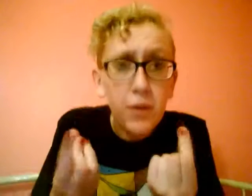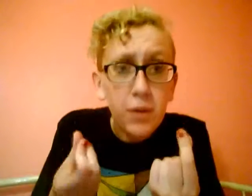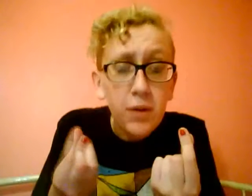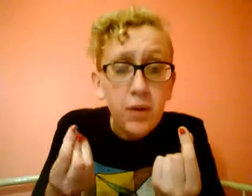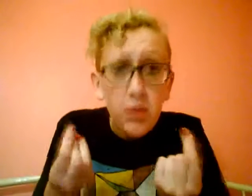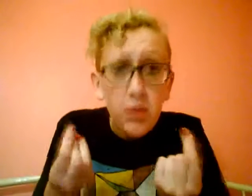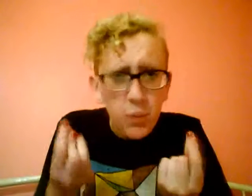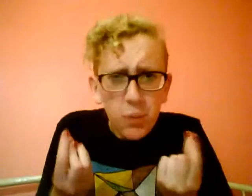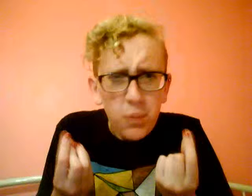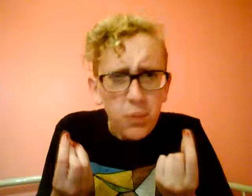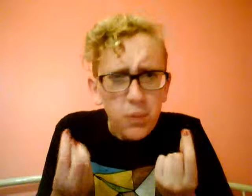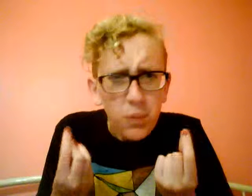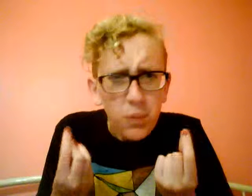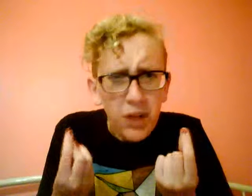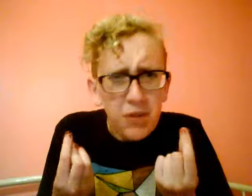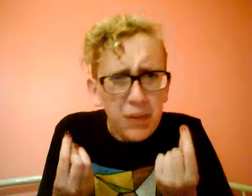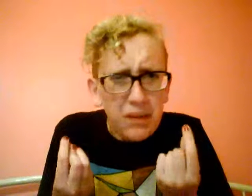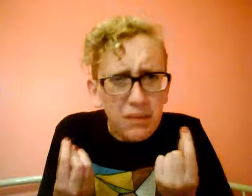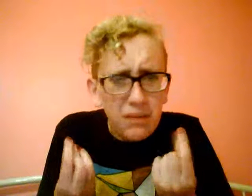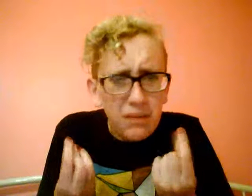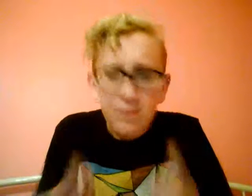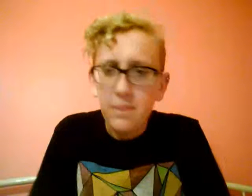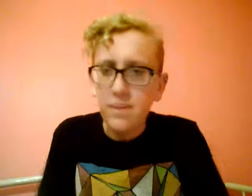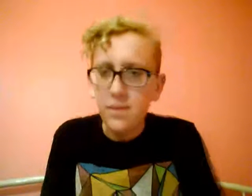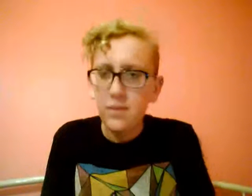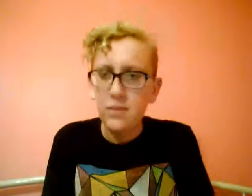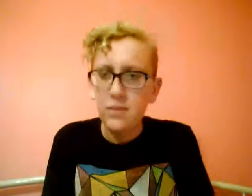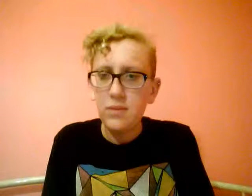Do-do-do-do-do-do-do. What are you doing?